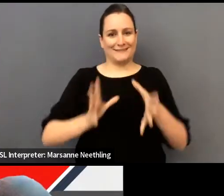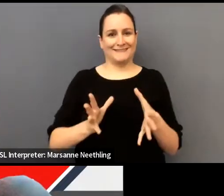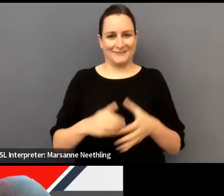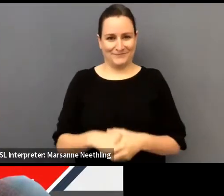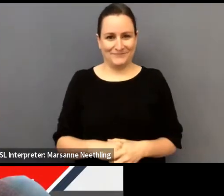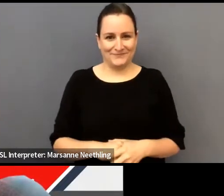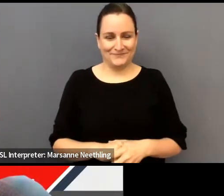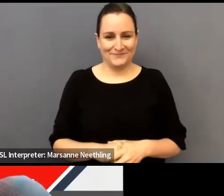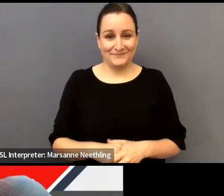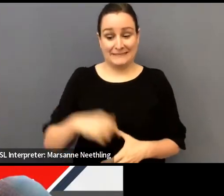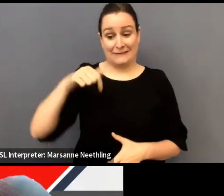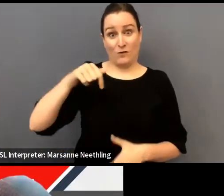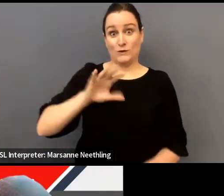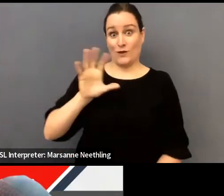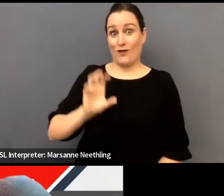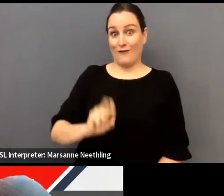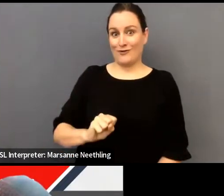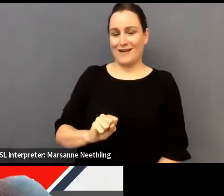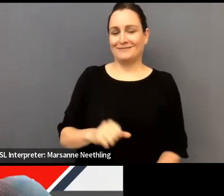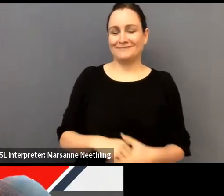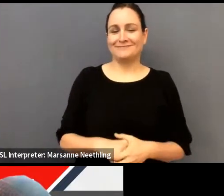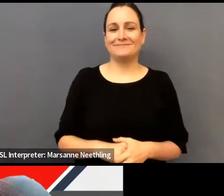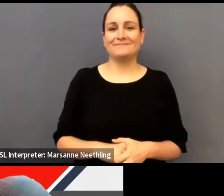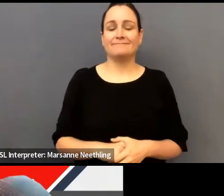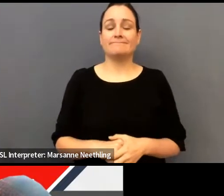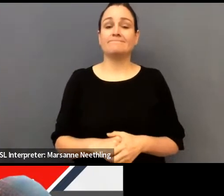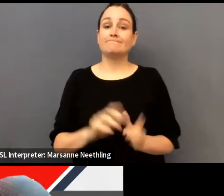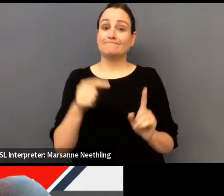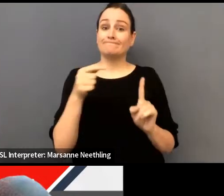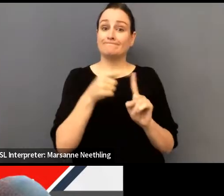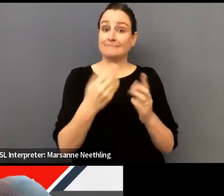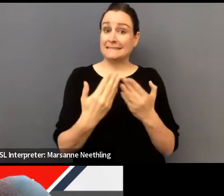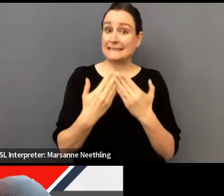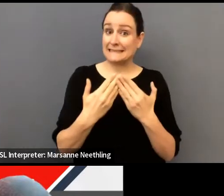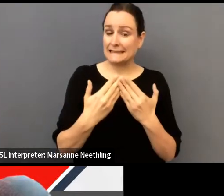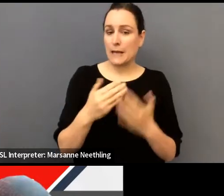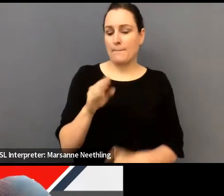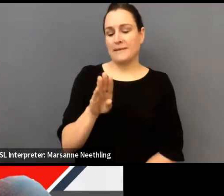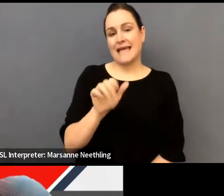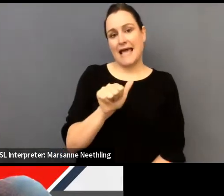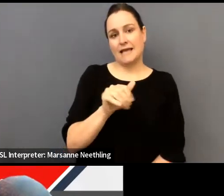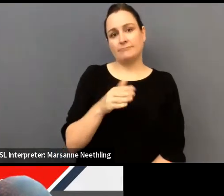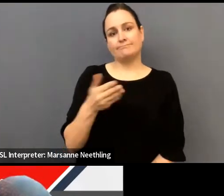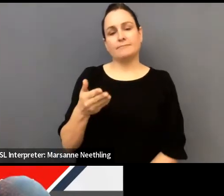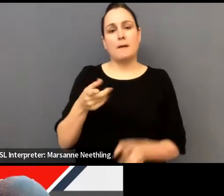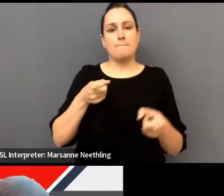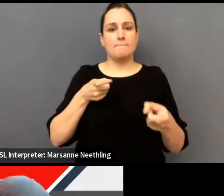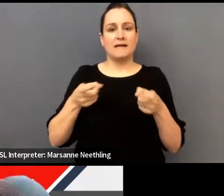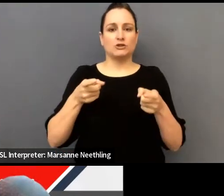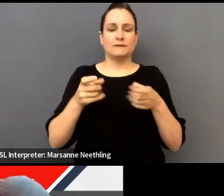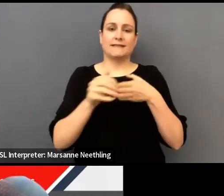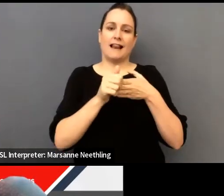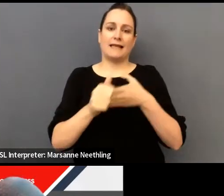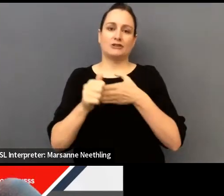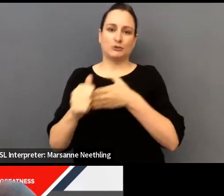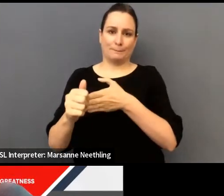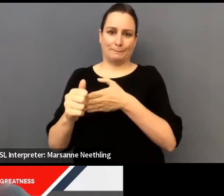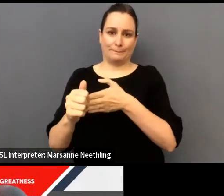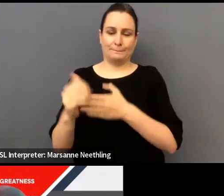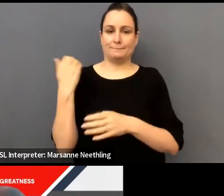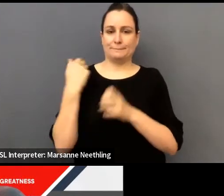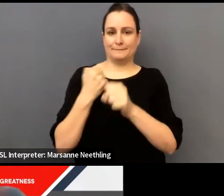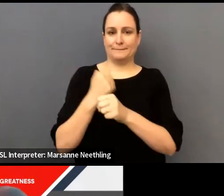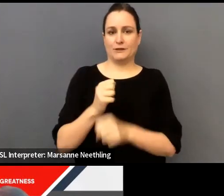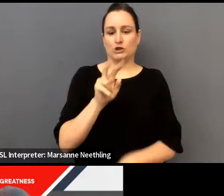Mrs. Miranda obtained her BA in Management Leadership in 2015 with a field